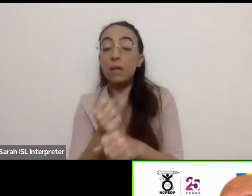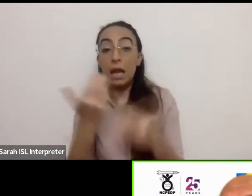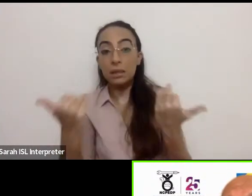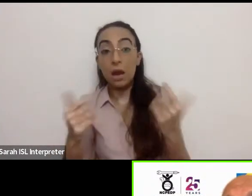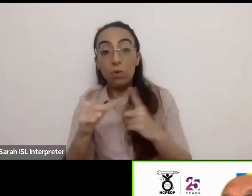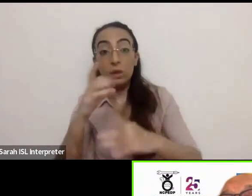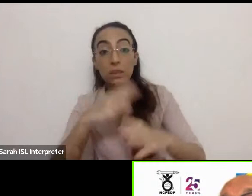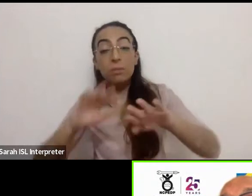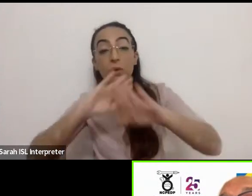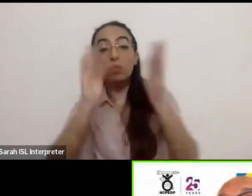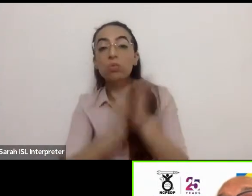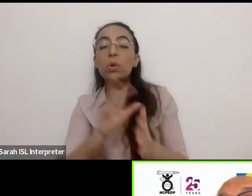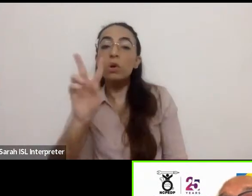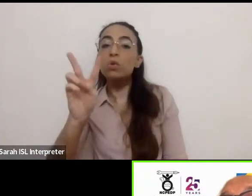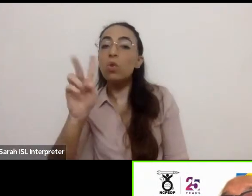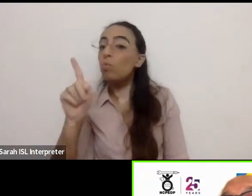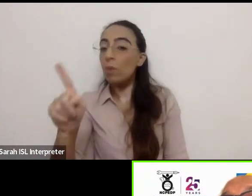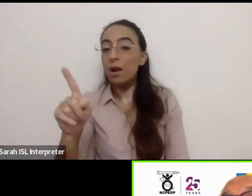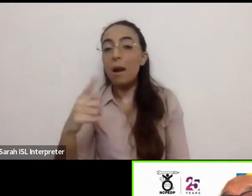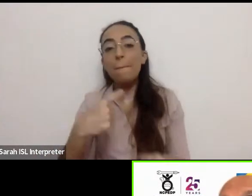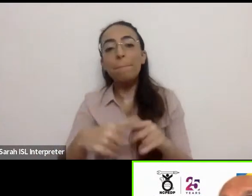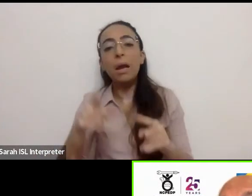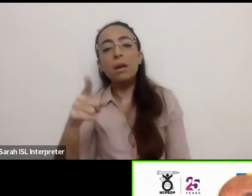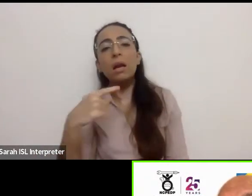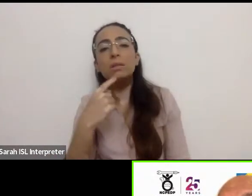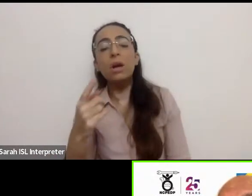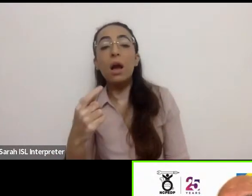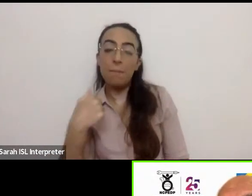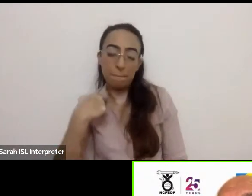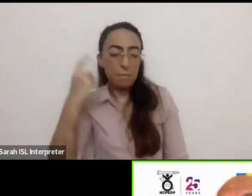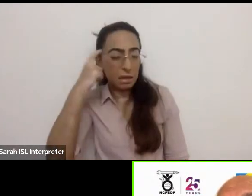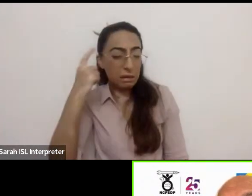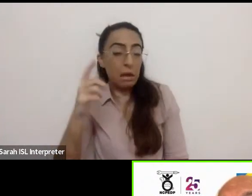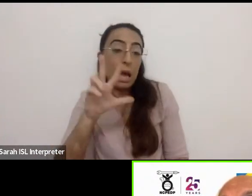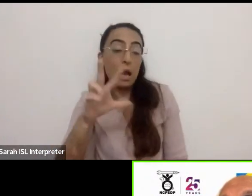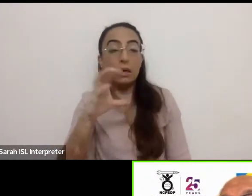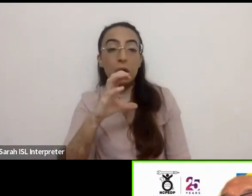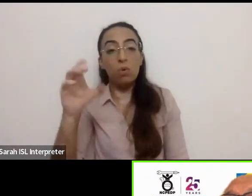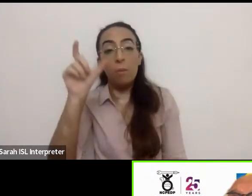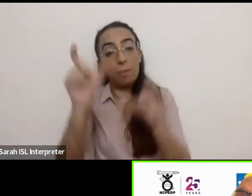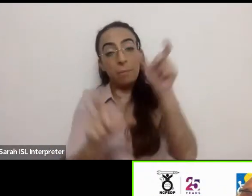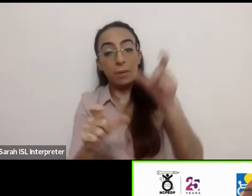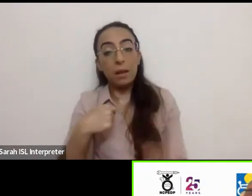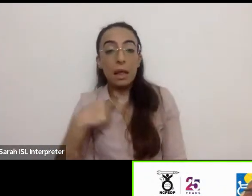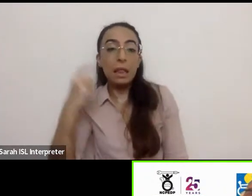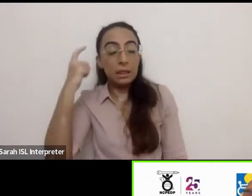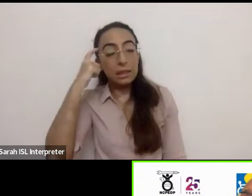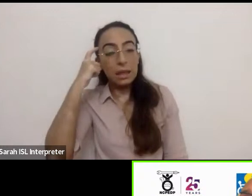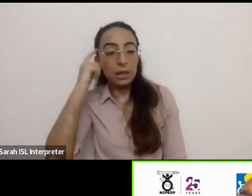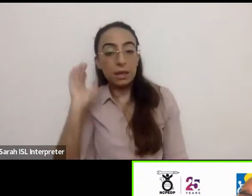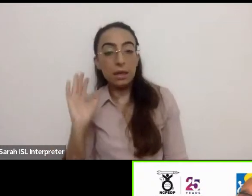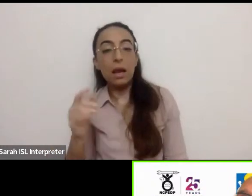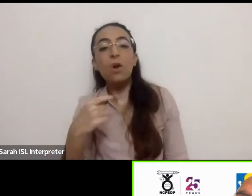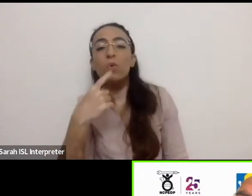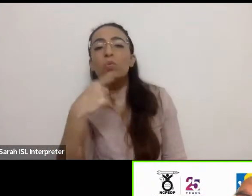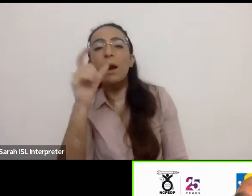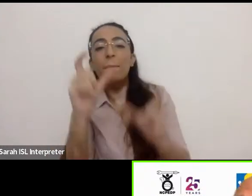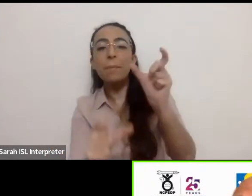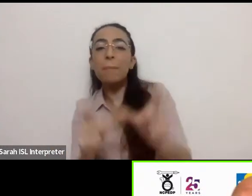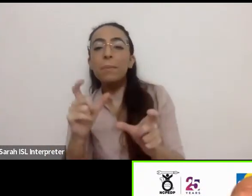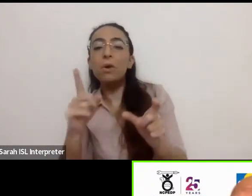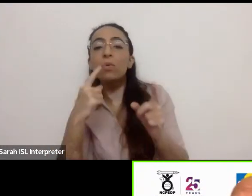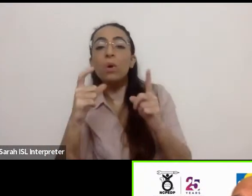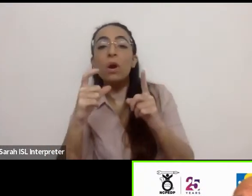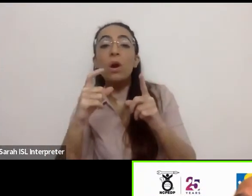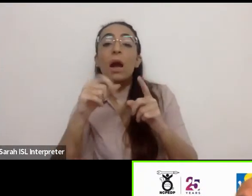by the government. Our estimate is there are 8 crore people who are disabled. And I'm not really counting people who are disabled because